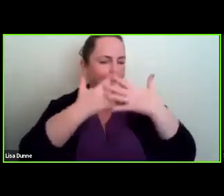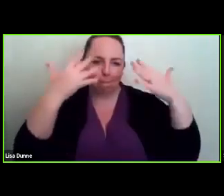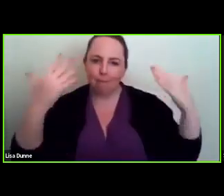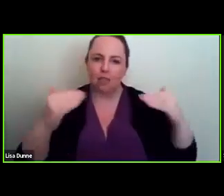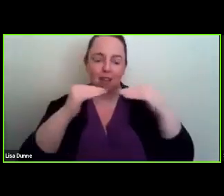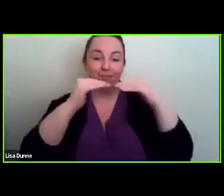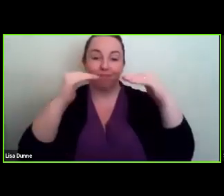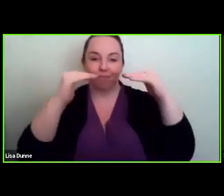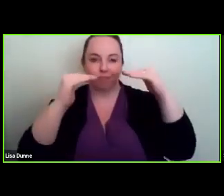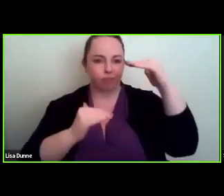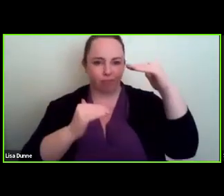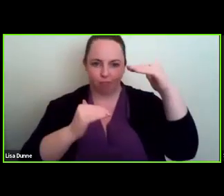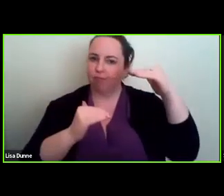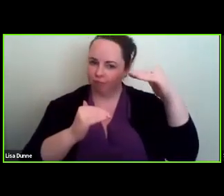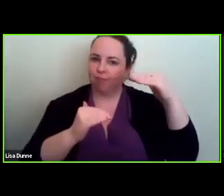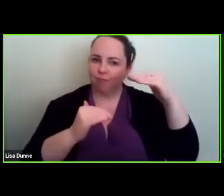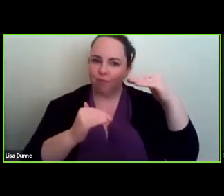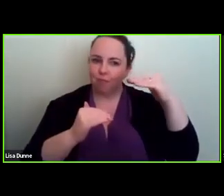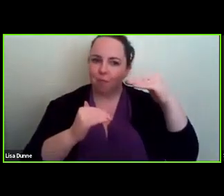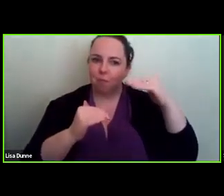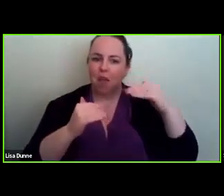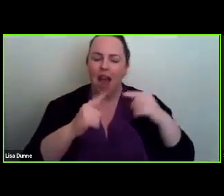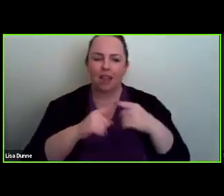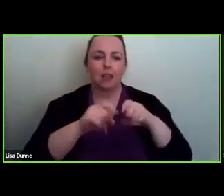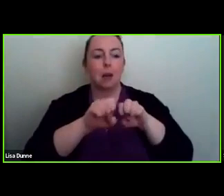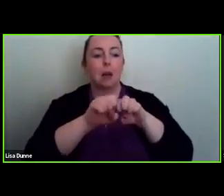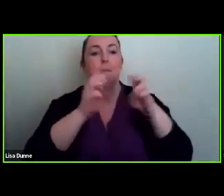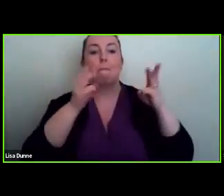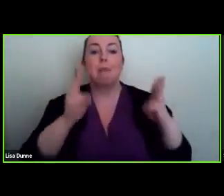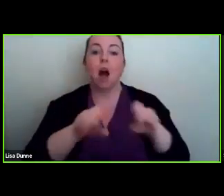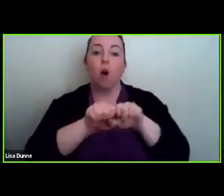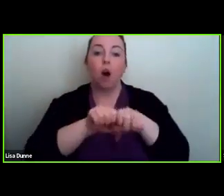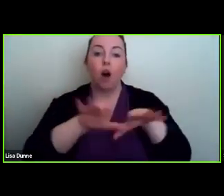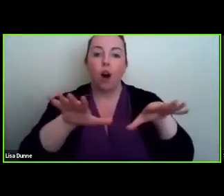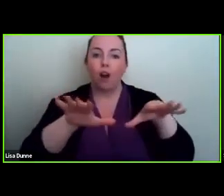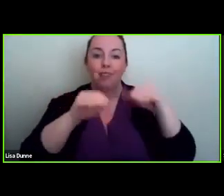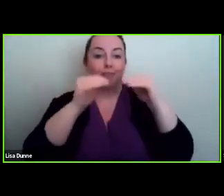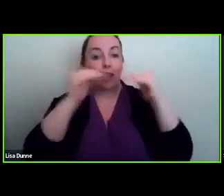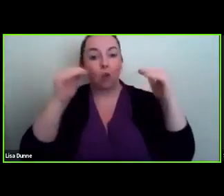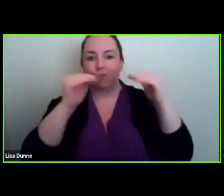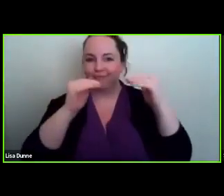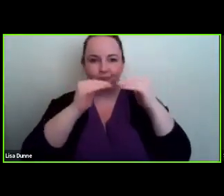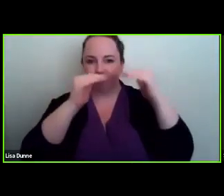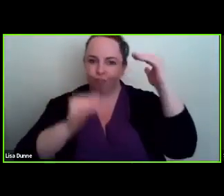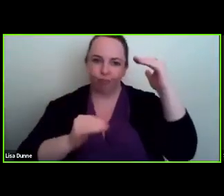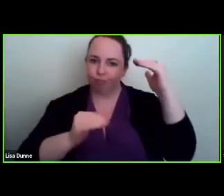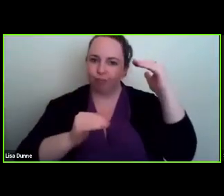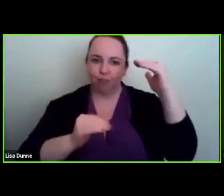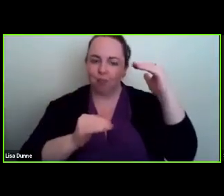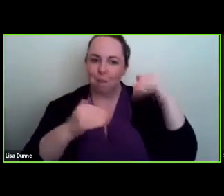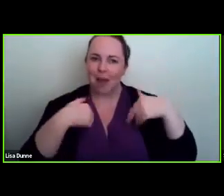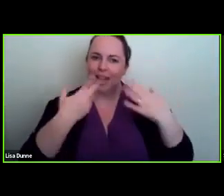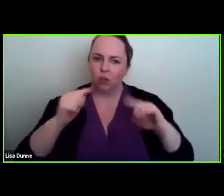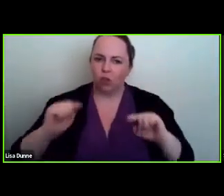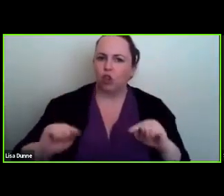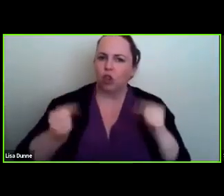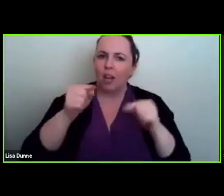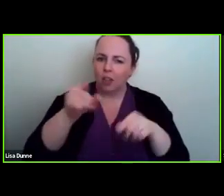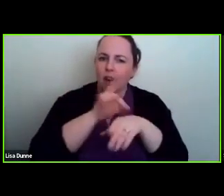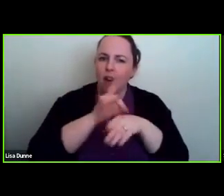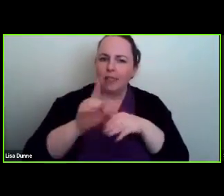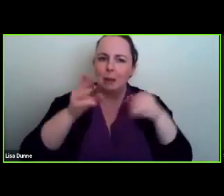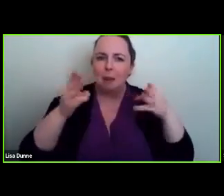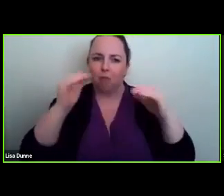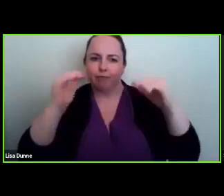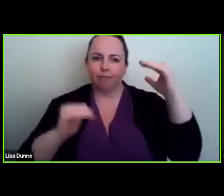inequalities and also unequal power distribution, and the need to challenge this. And this has actually been brought right home here